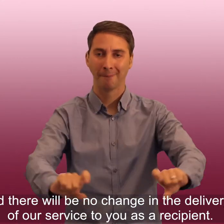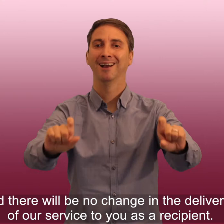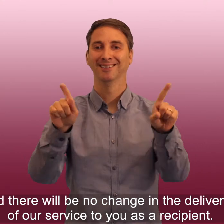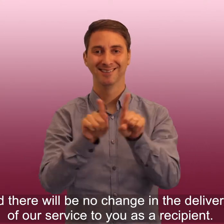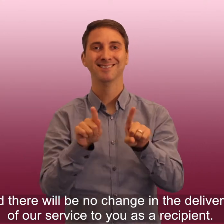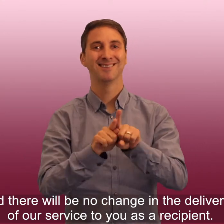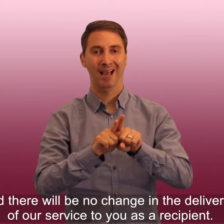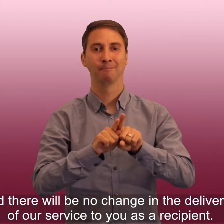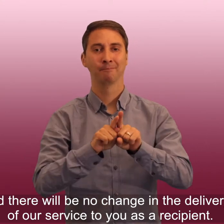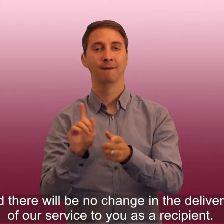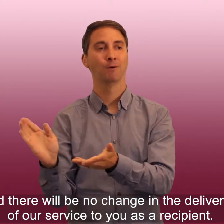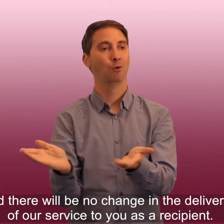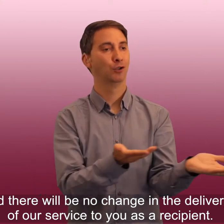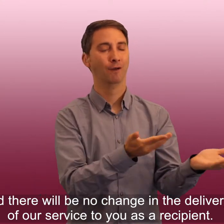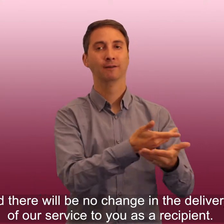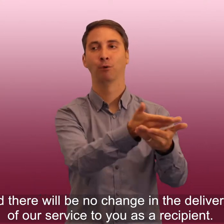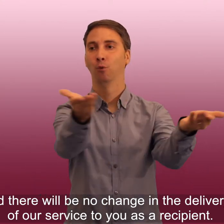the delivery of our services to you as a recipient.